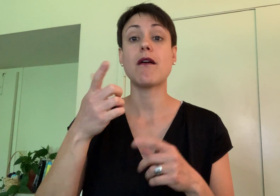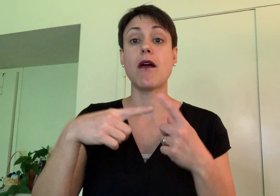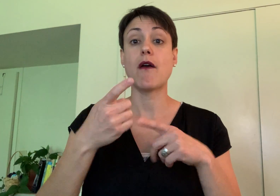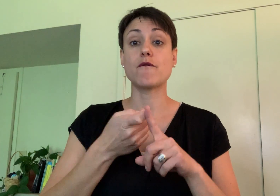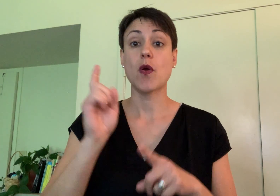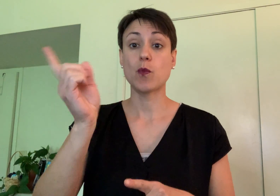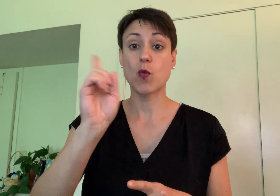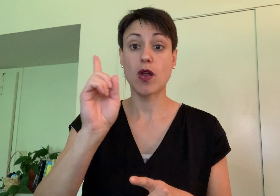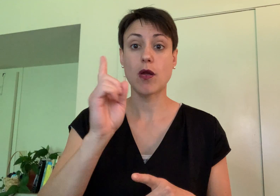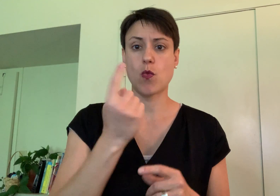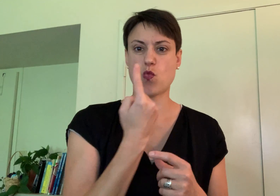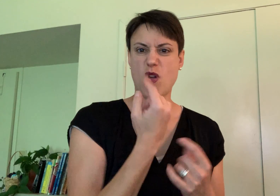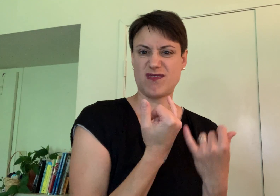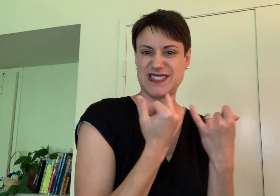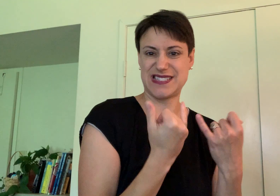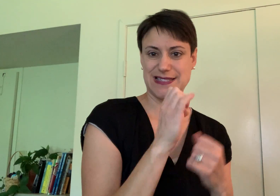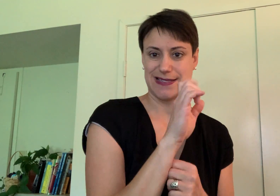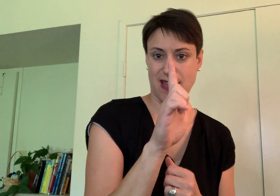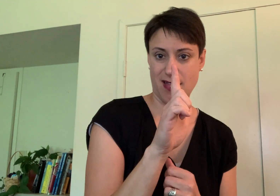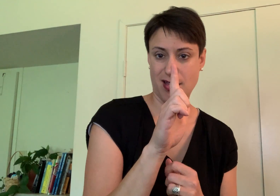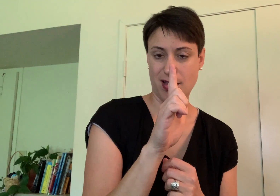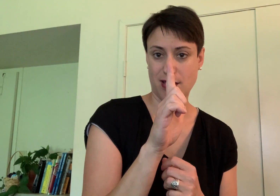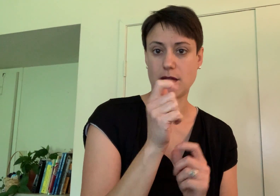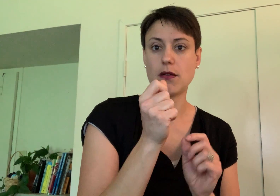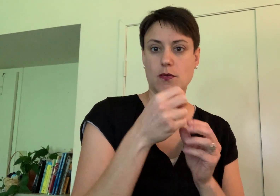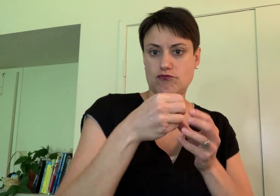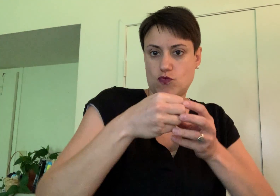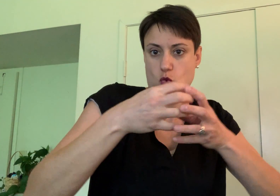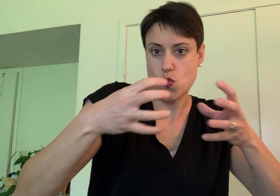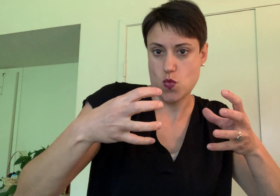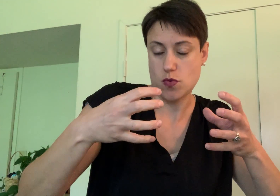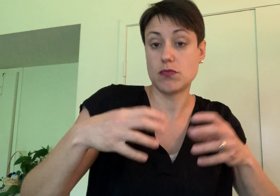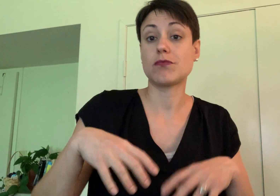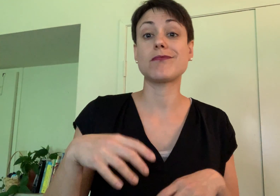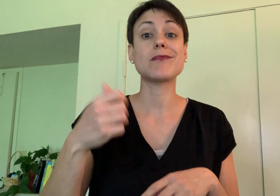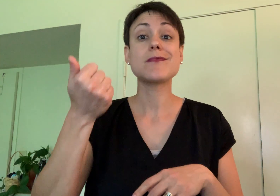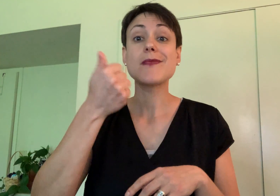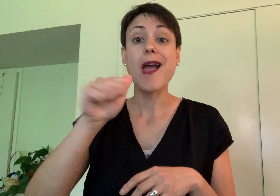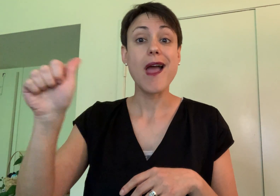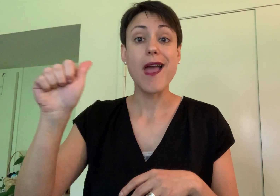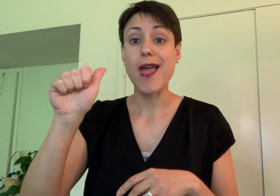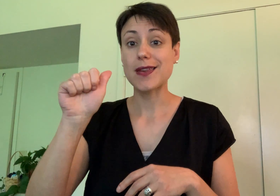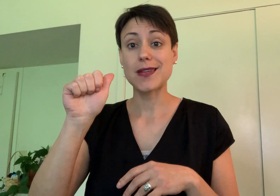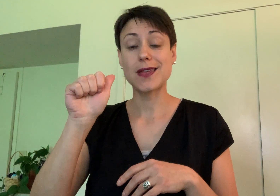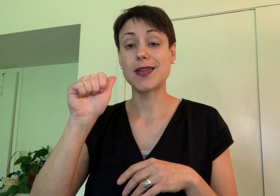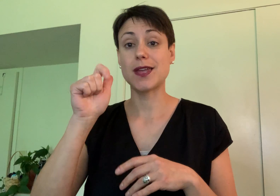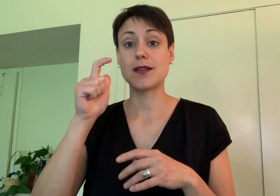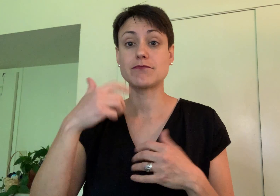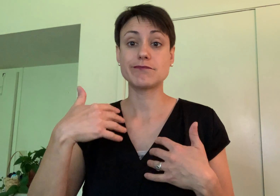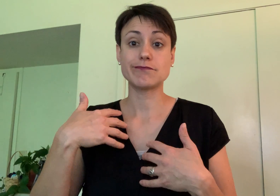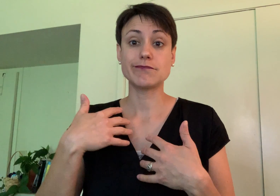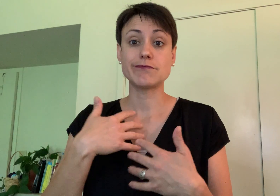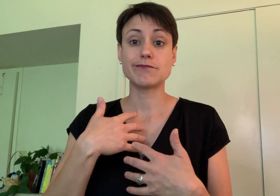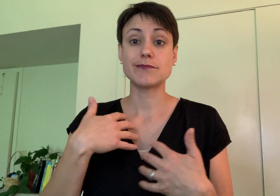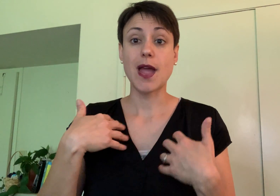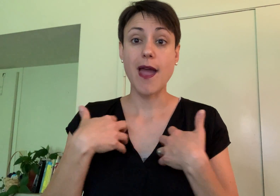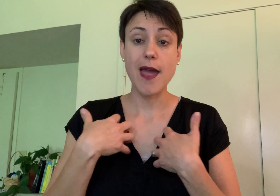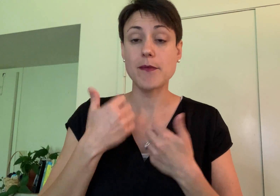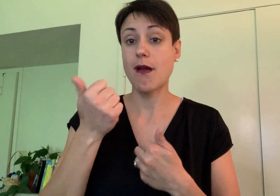form of life on this planet can trace its ancestry back to one or very few common ancestors. And then